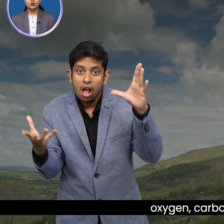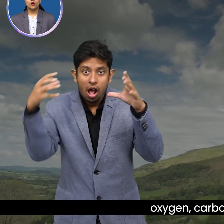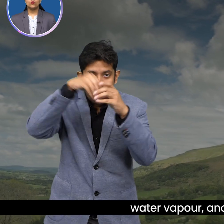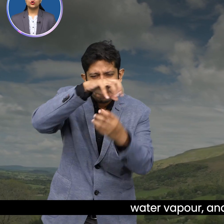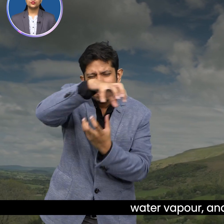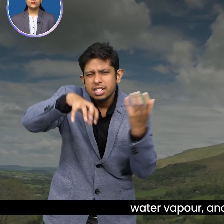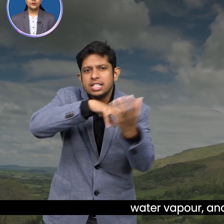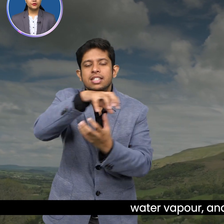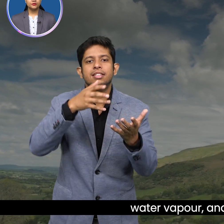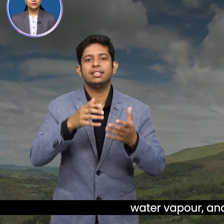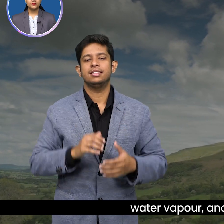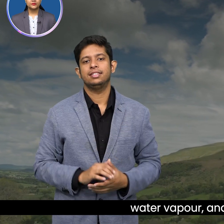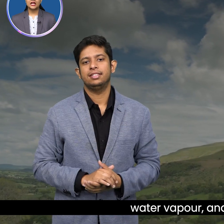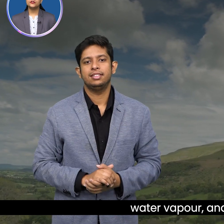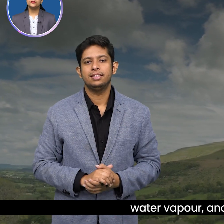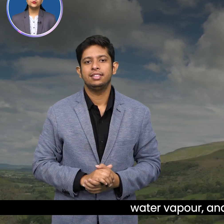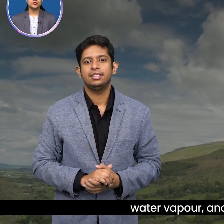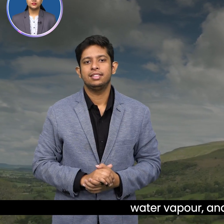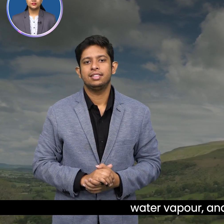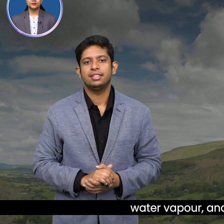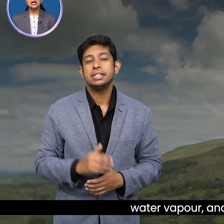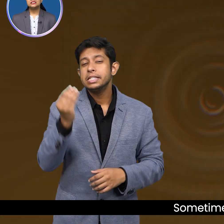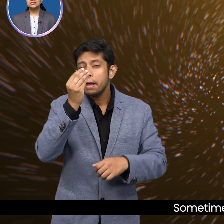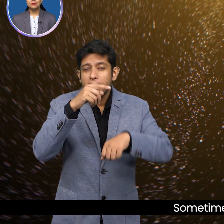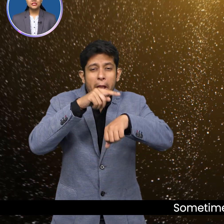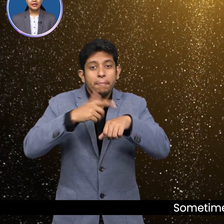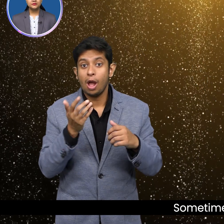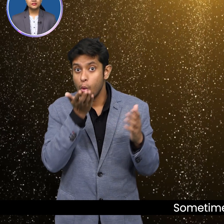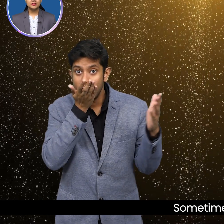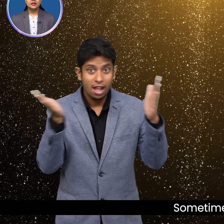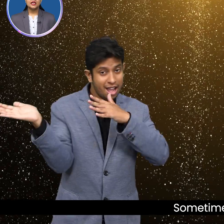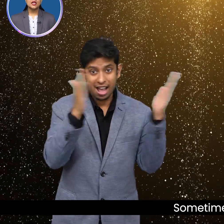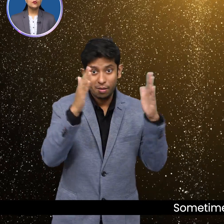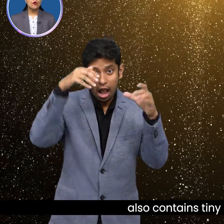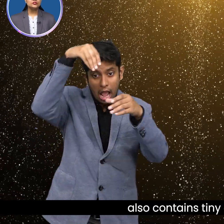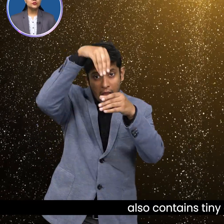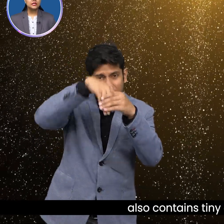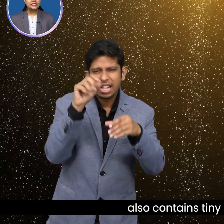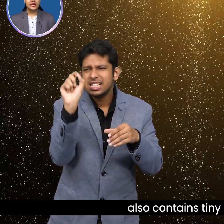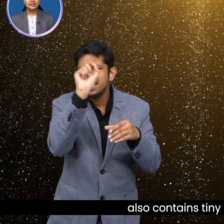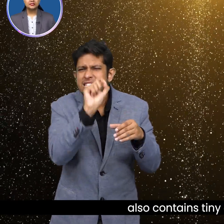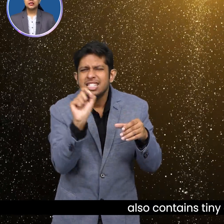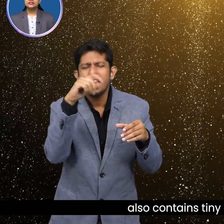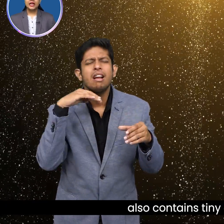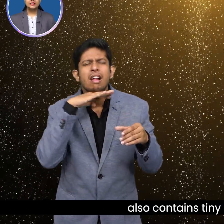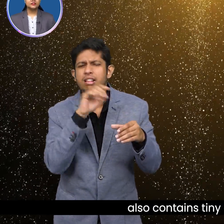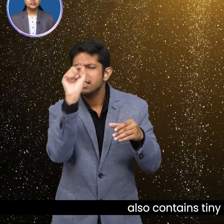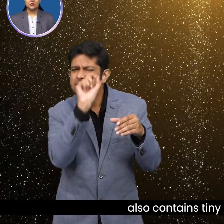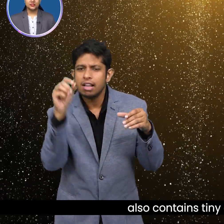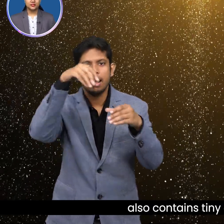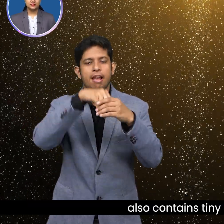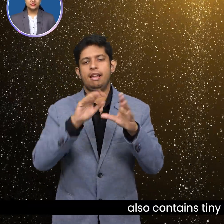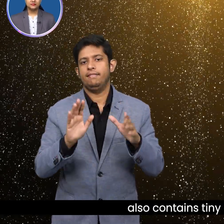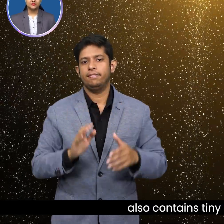dioxide, water vapor, and a few others. Sometimes, air also contains tiny